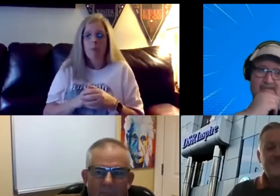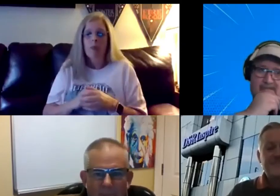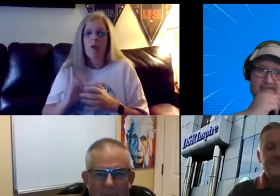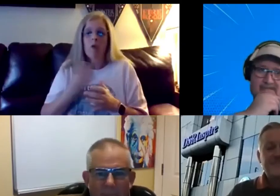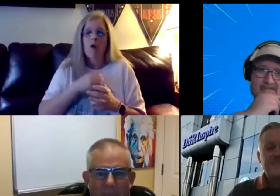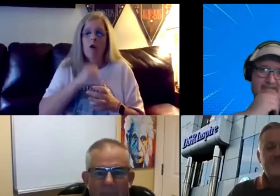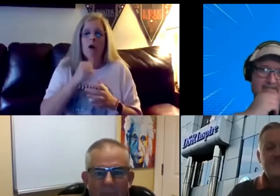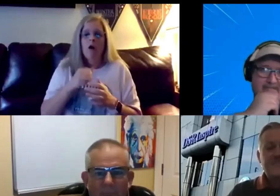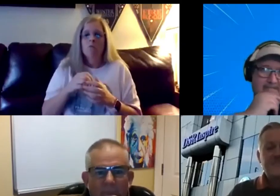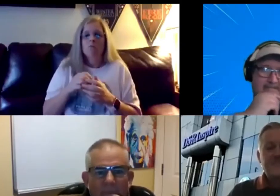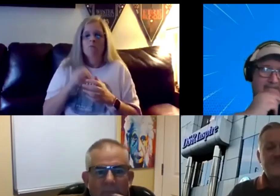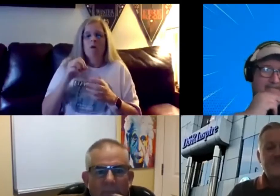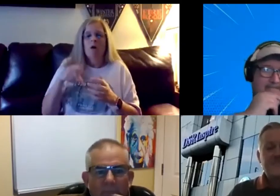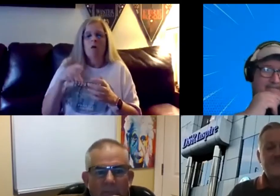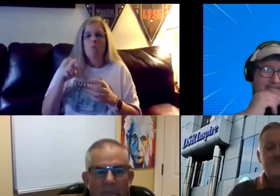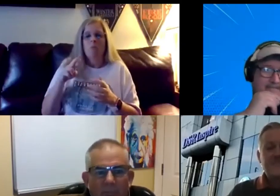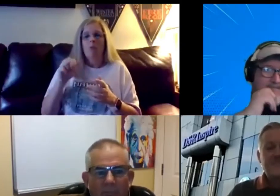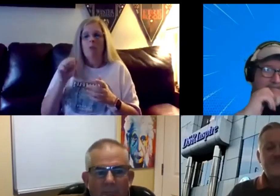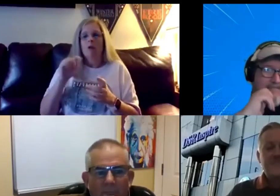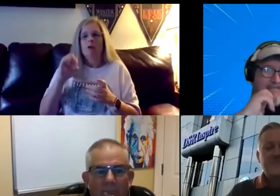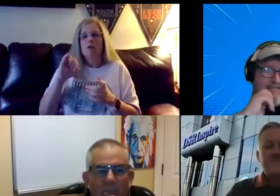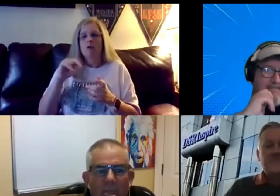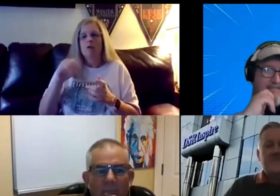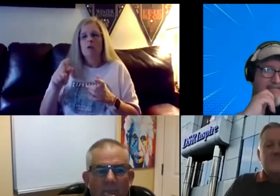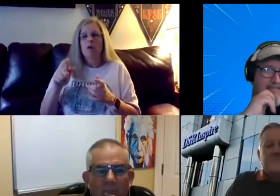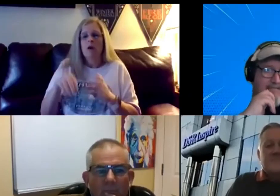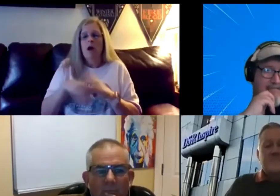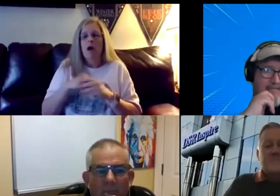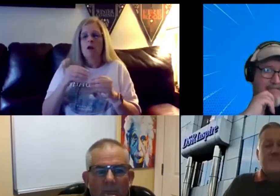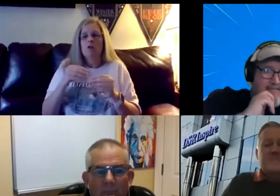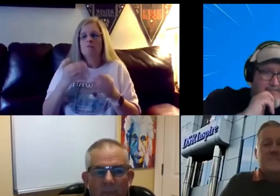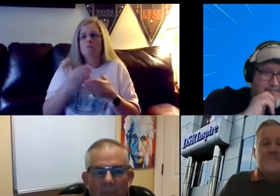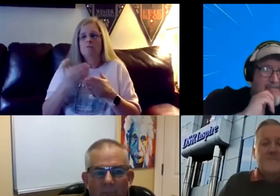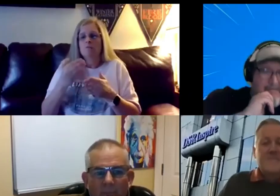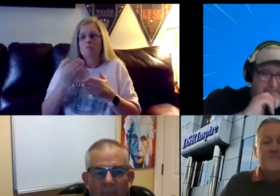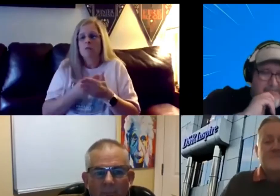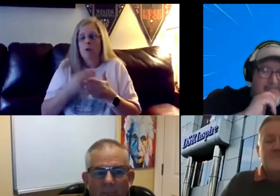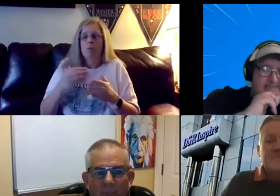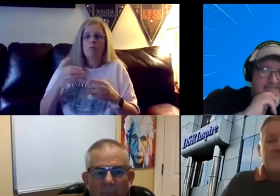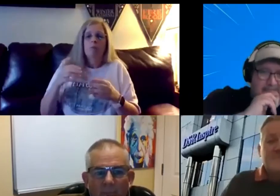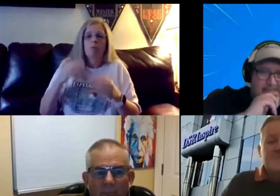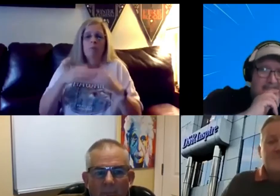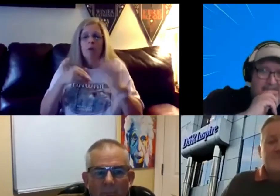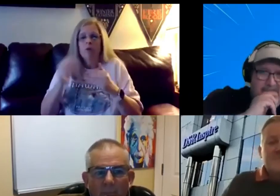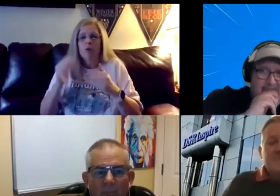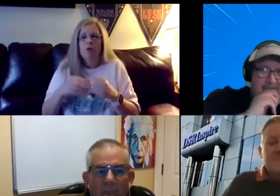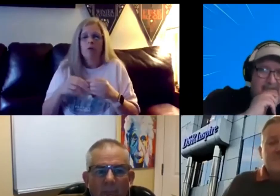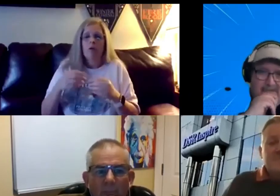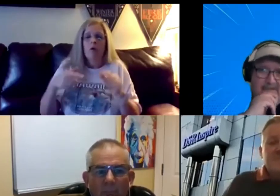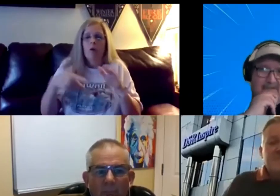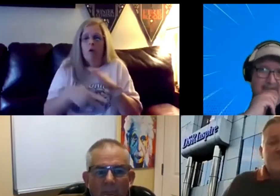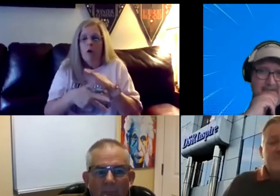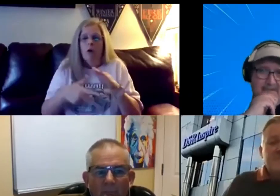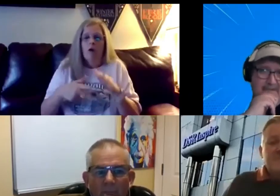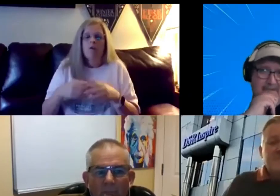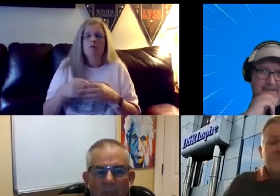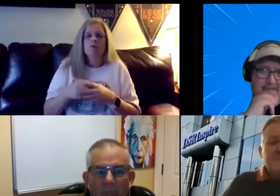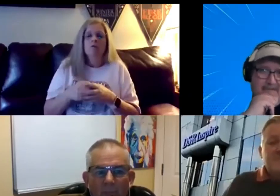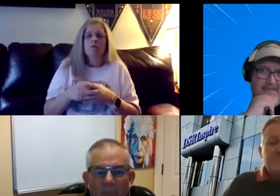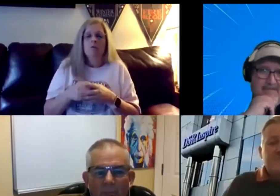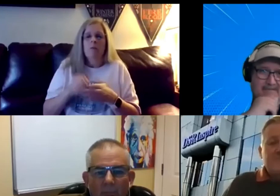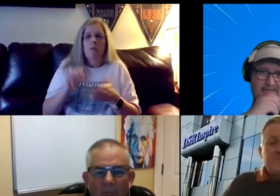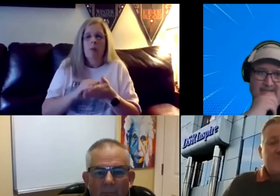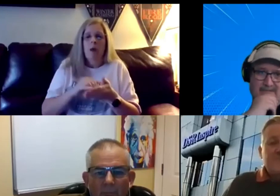operating, Ash Mufareh is not operating out of some garage or some, that building